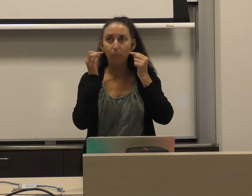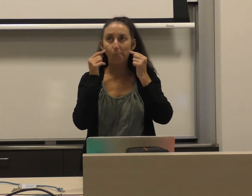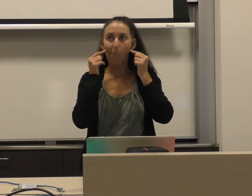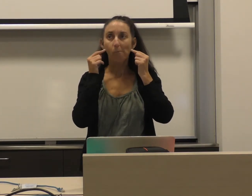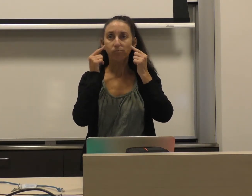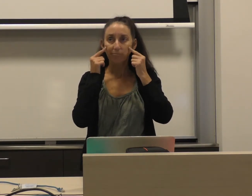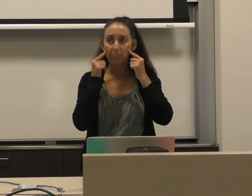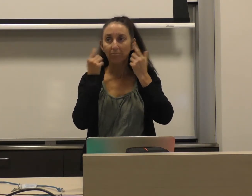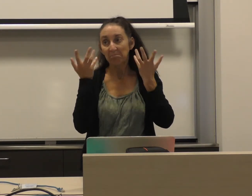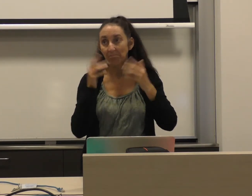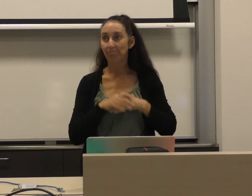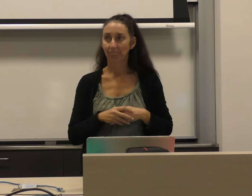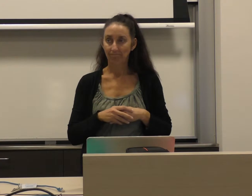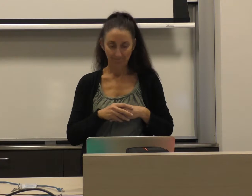use of the cheeks,